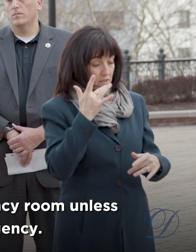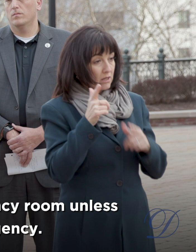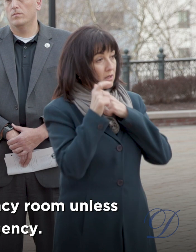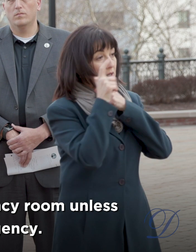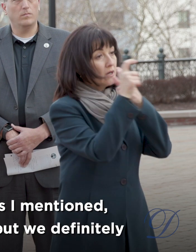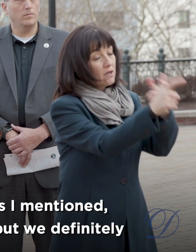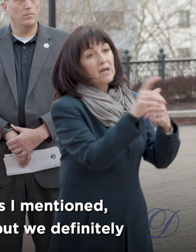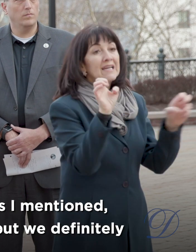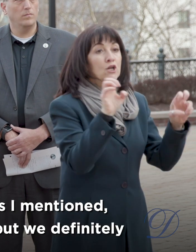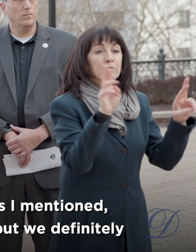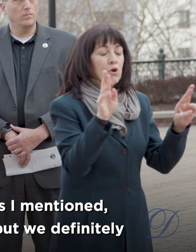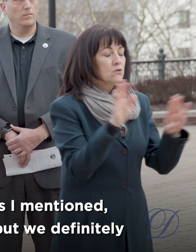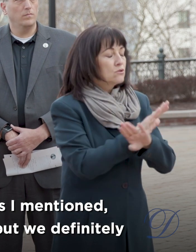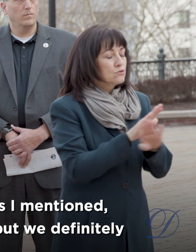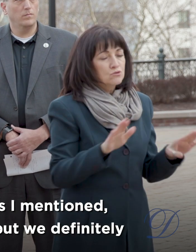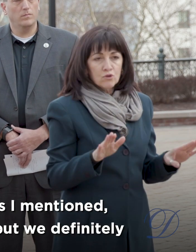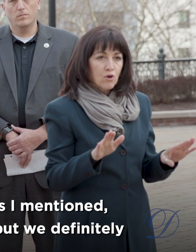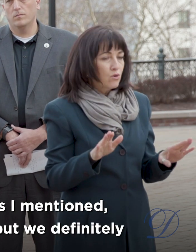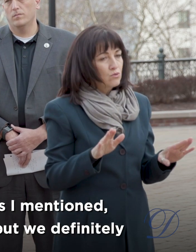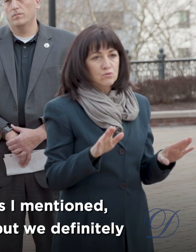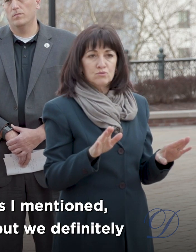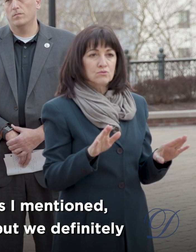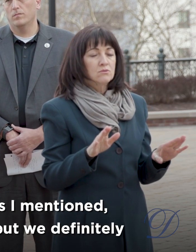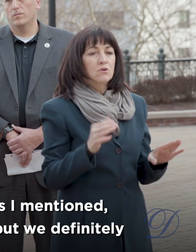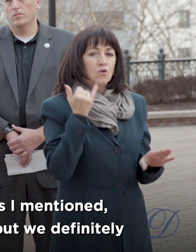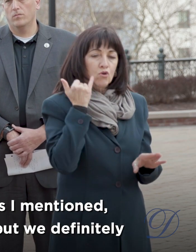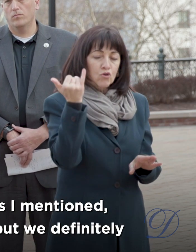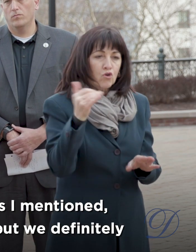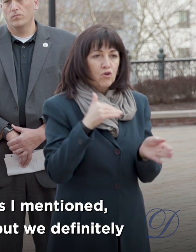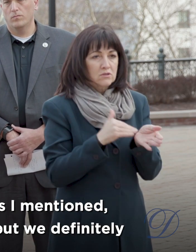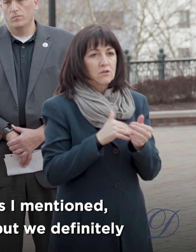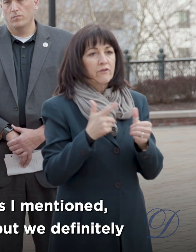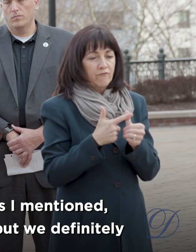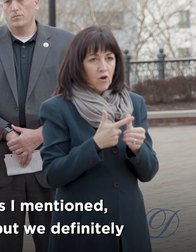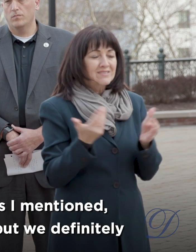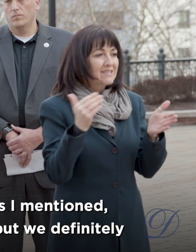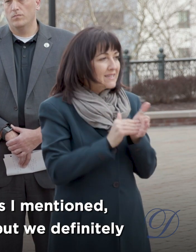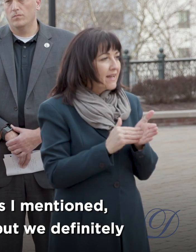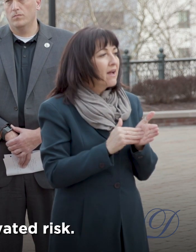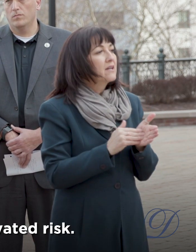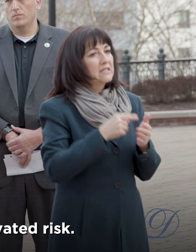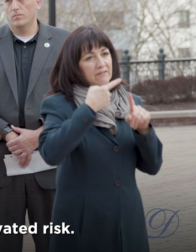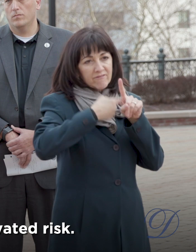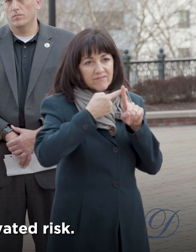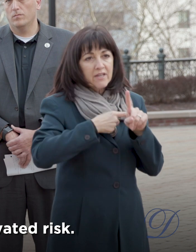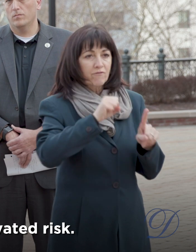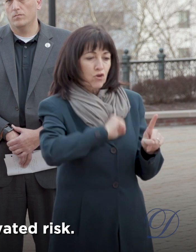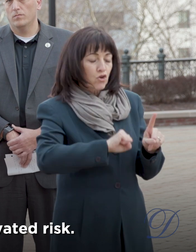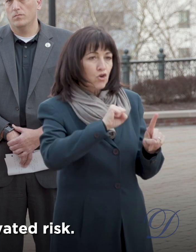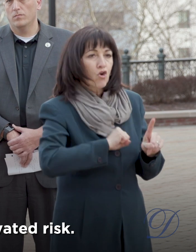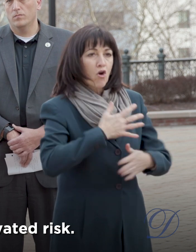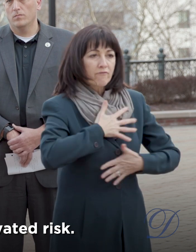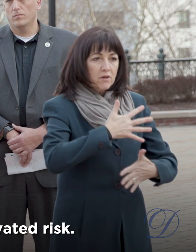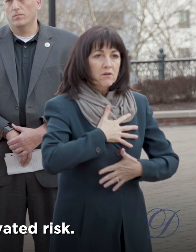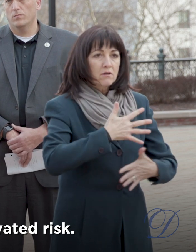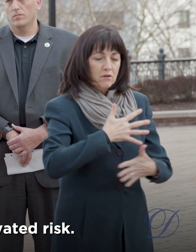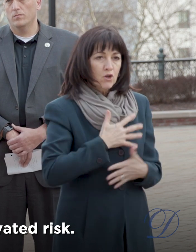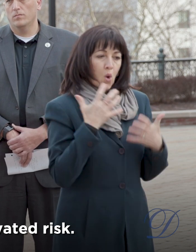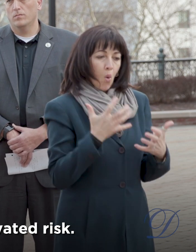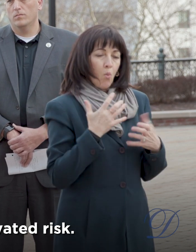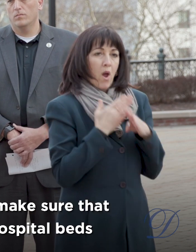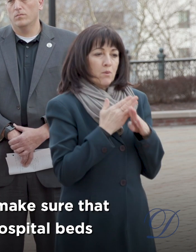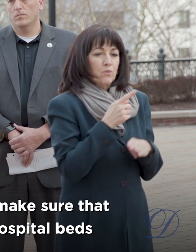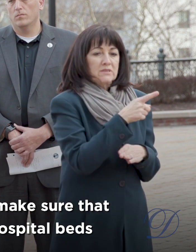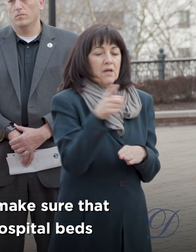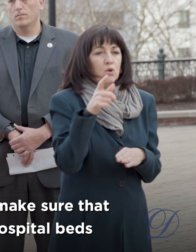emergency. Those symptoms could include, as I mentioned, cough, fever, shortness of breath, but we definitely want to protect those at elevated